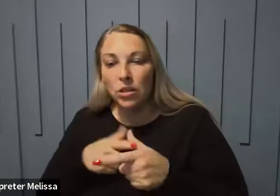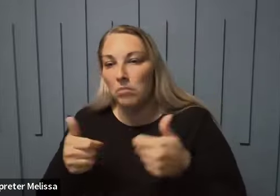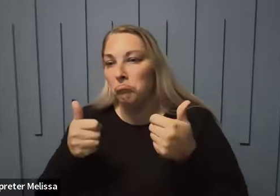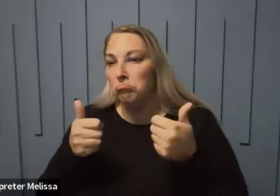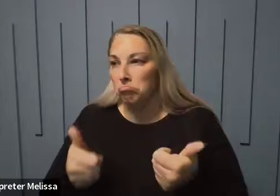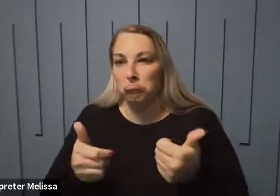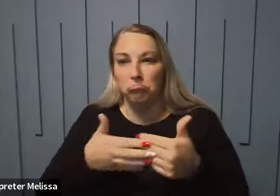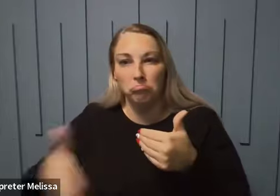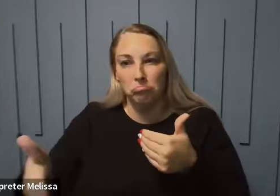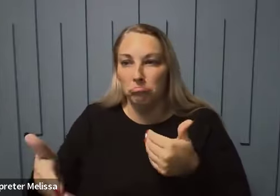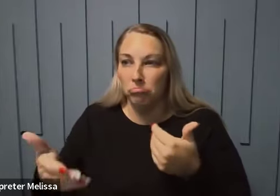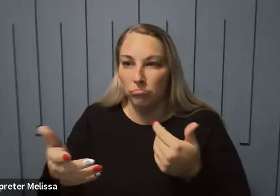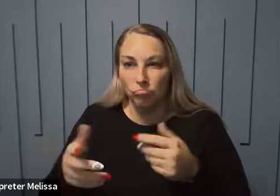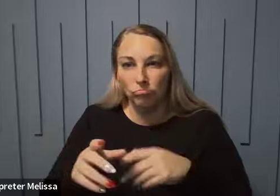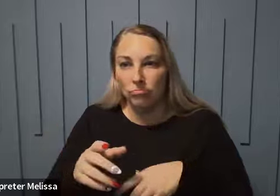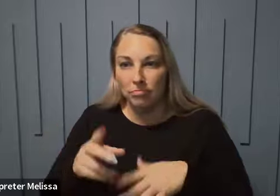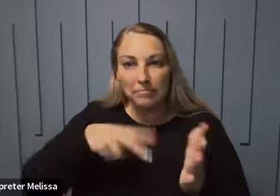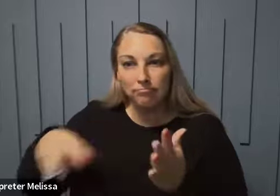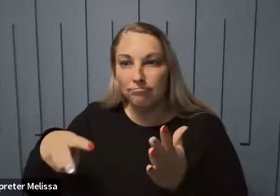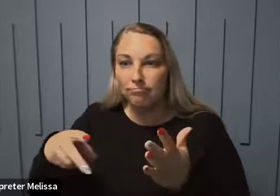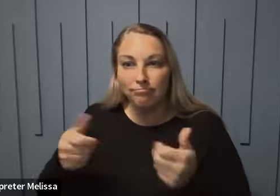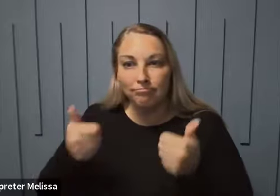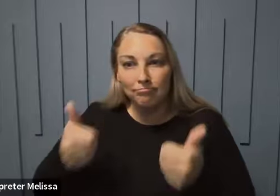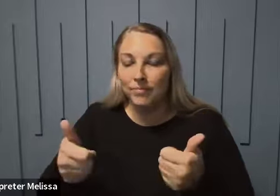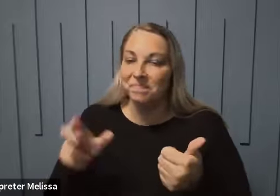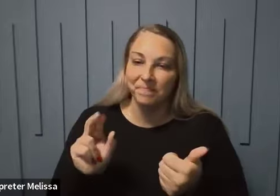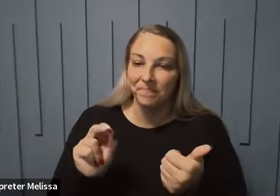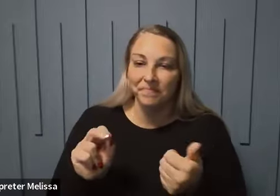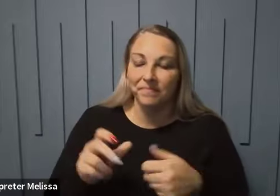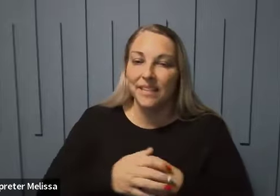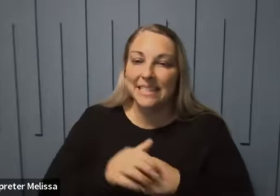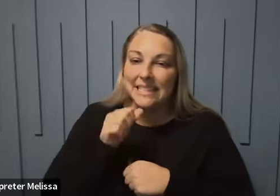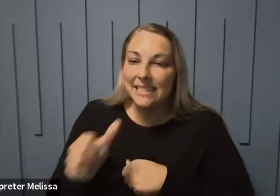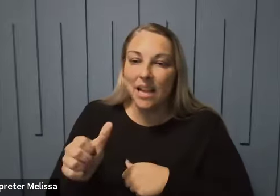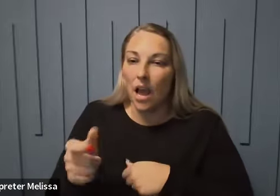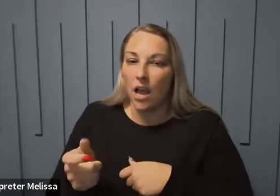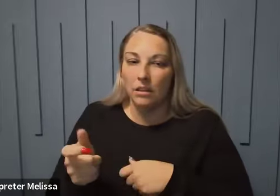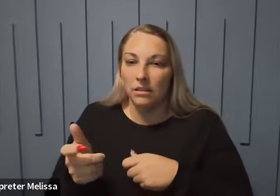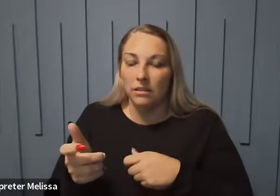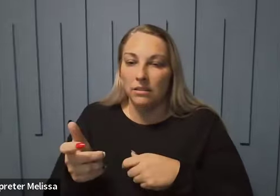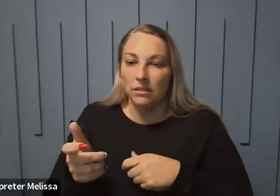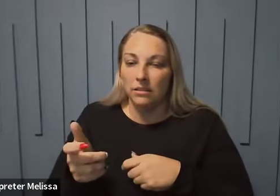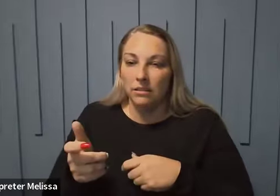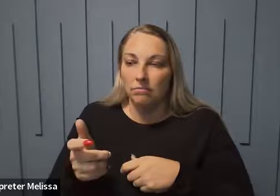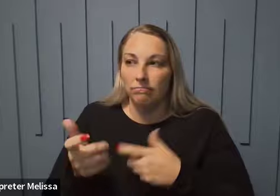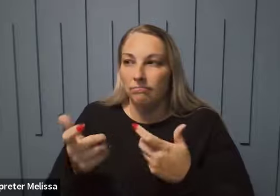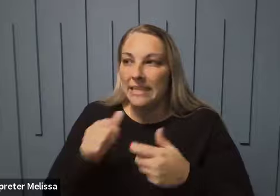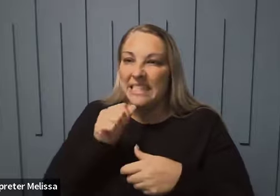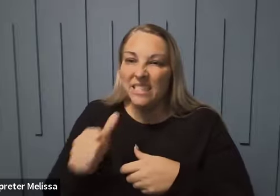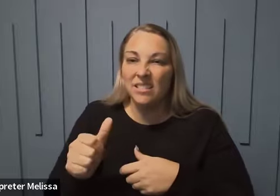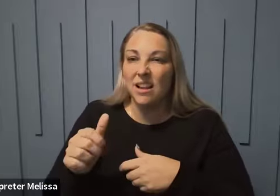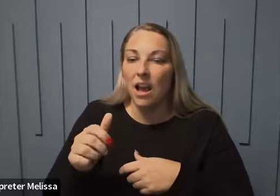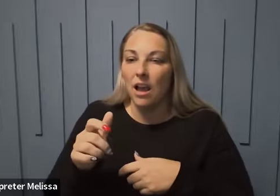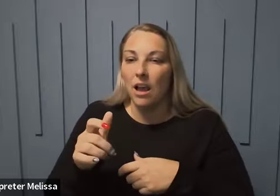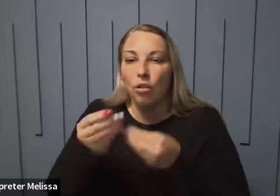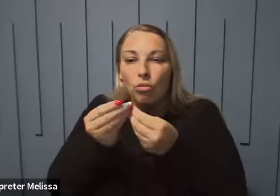is magically able to read and write. It still does not overcome language deprivation on its